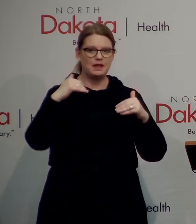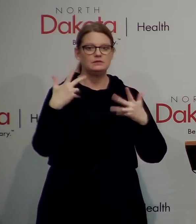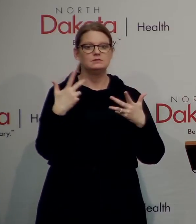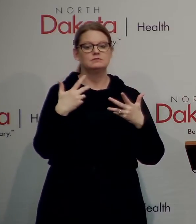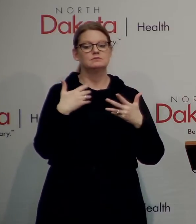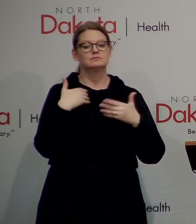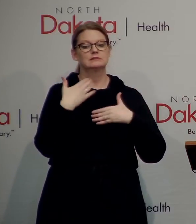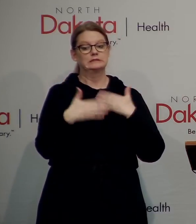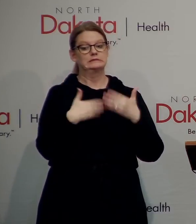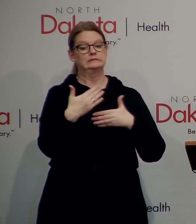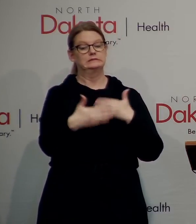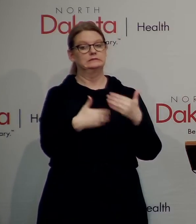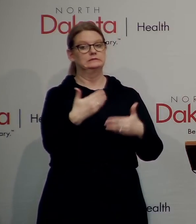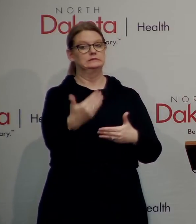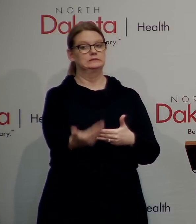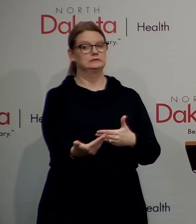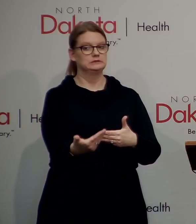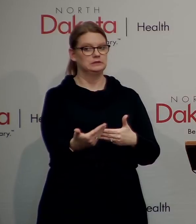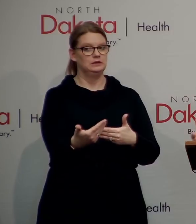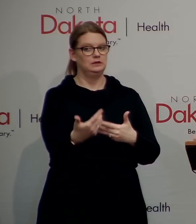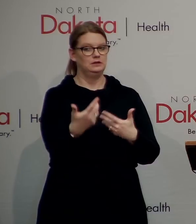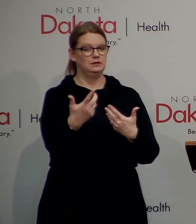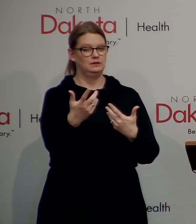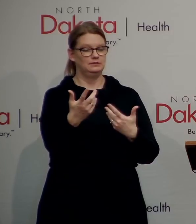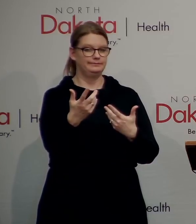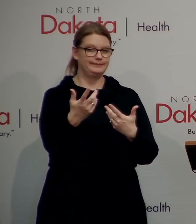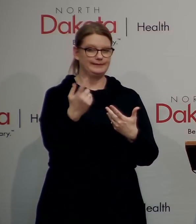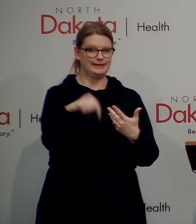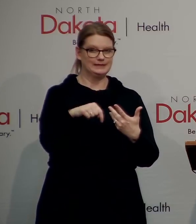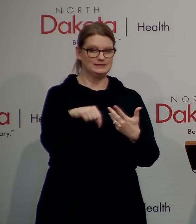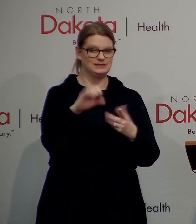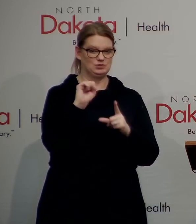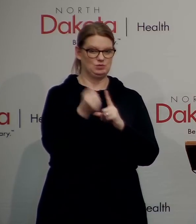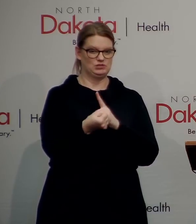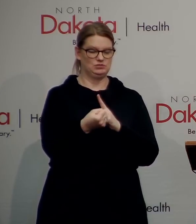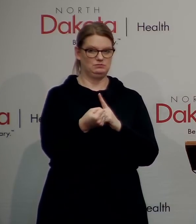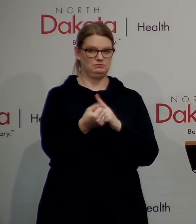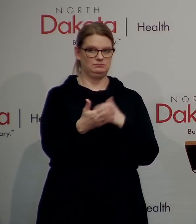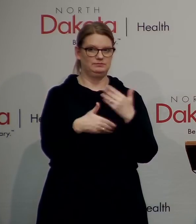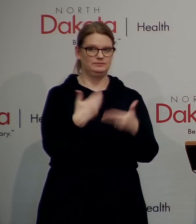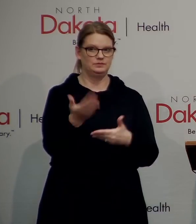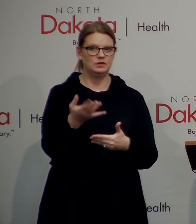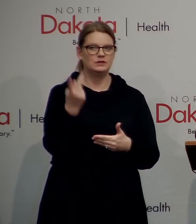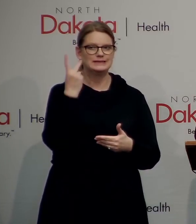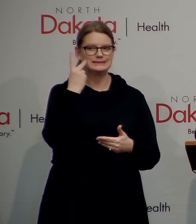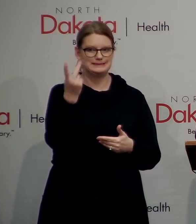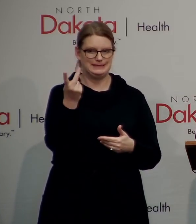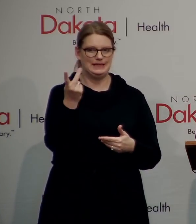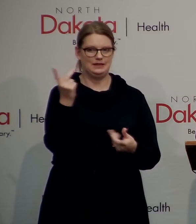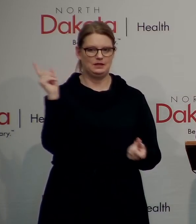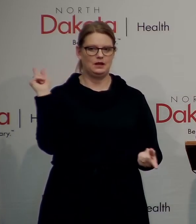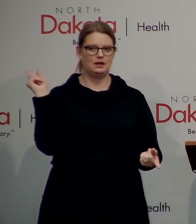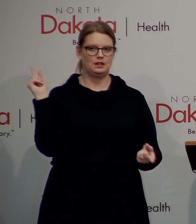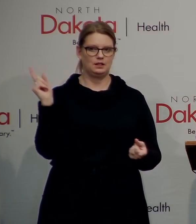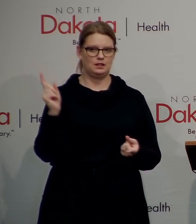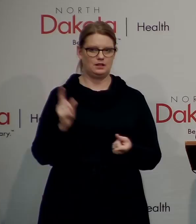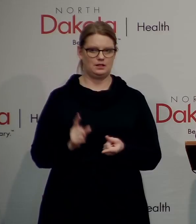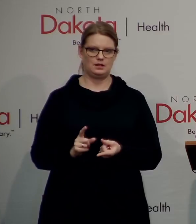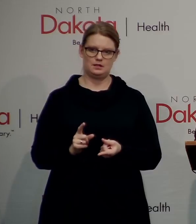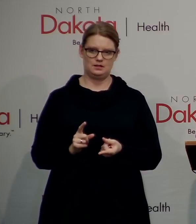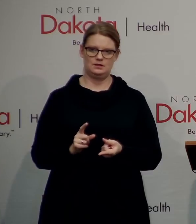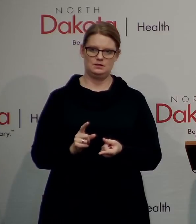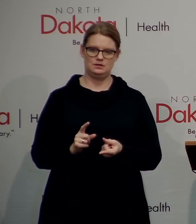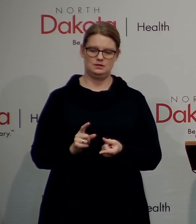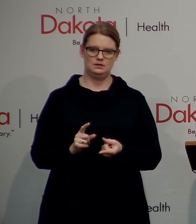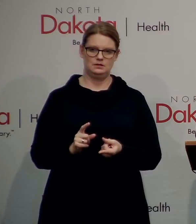this emergency health situation that we're in, that we could actually see a diminishment of that child care capacity,